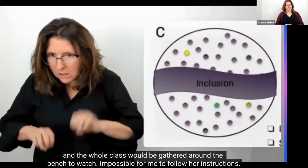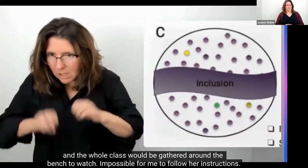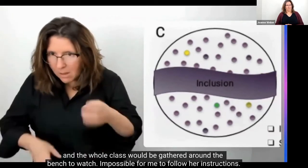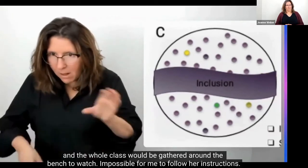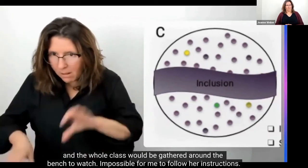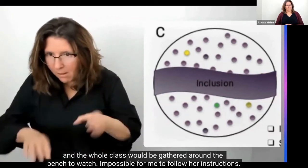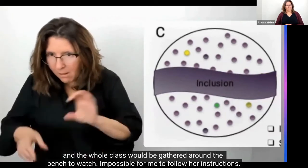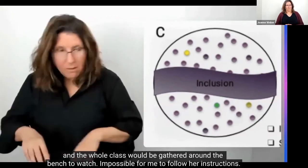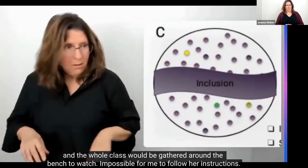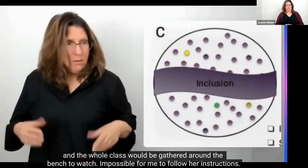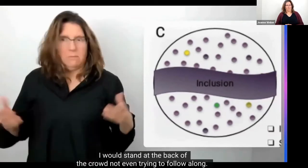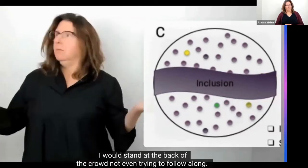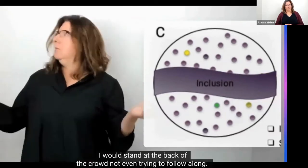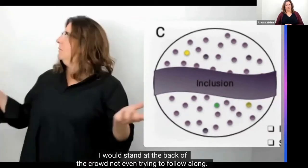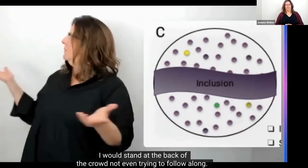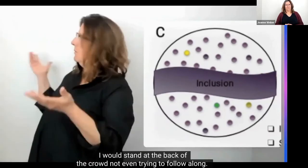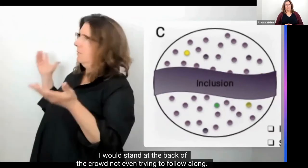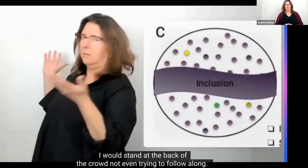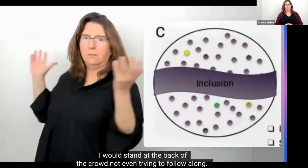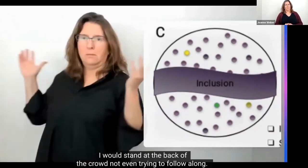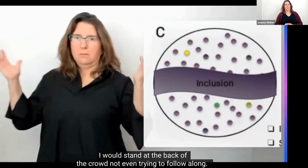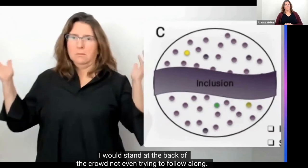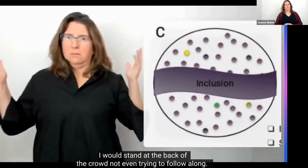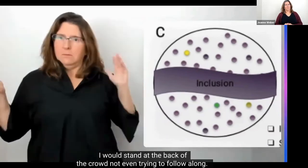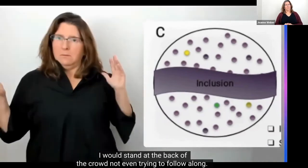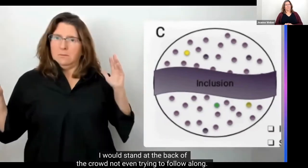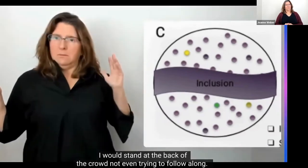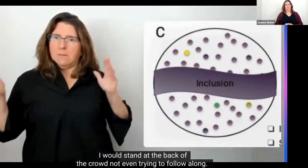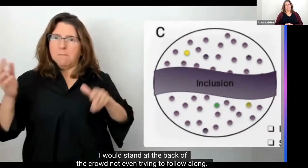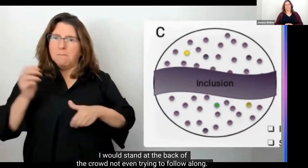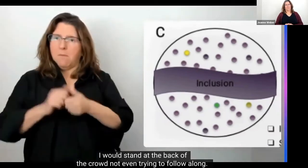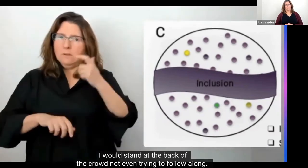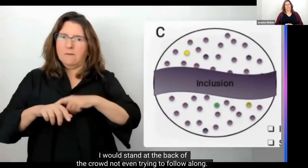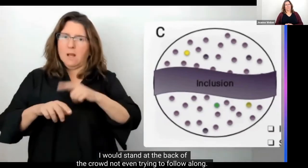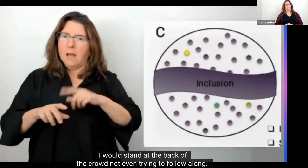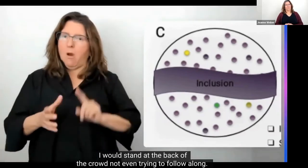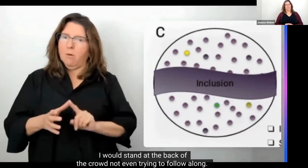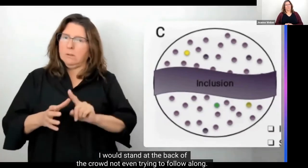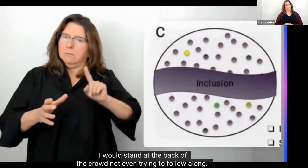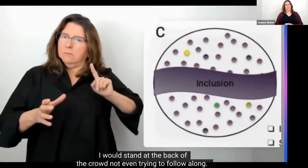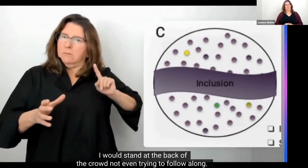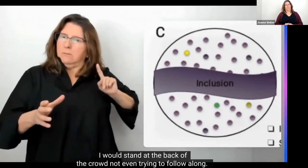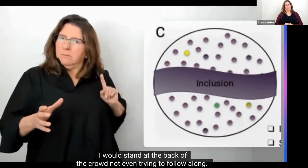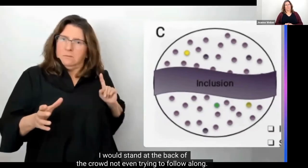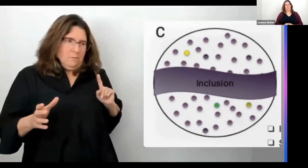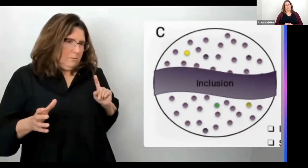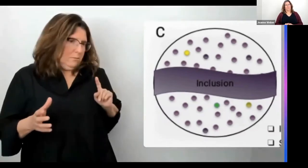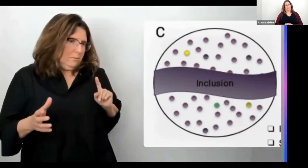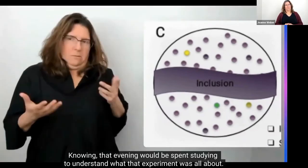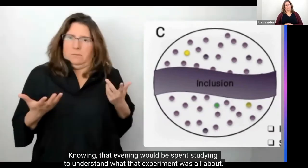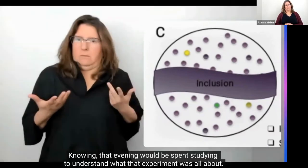watch. Impossible for me to follow her instructions. I would stand at the back of the crowd, not even trying to follow